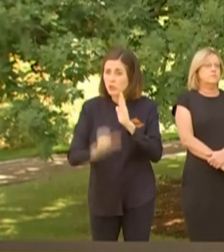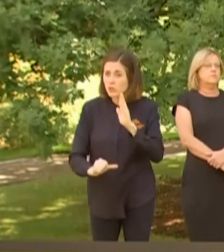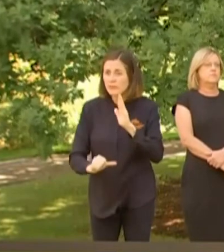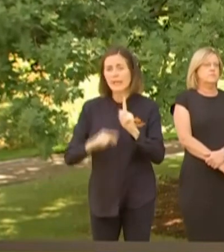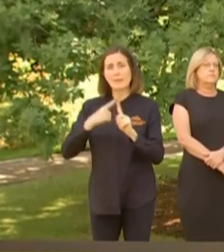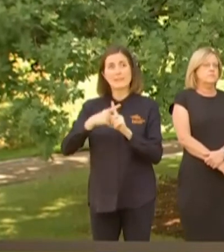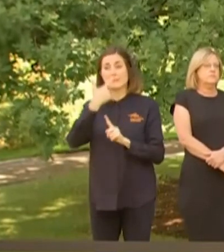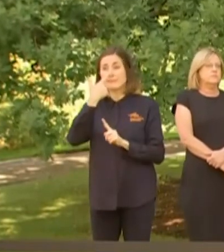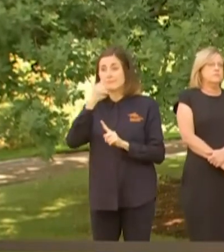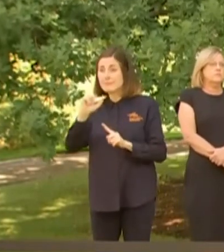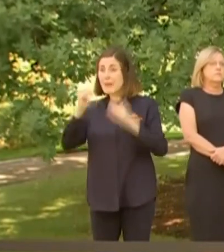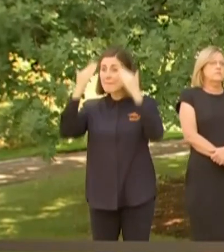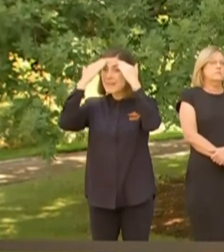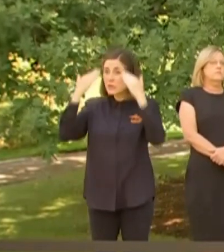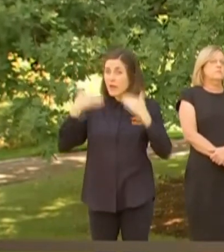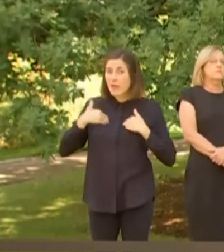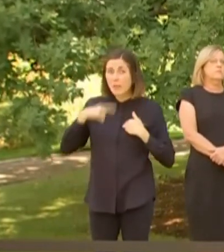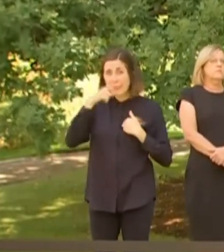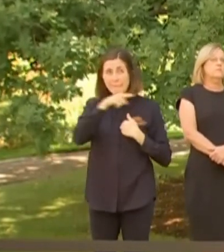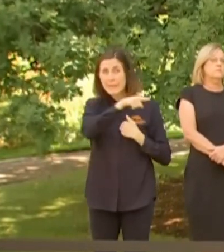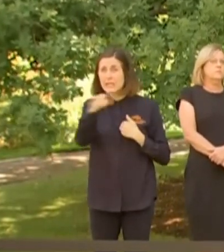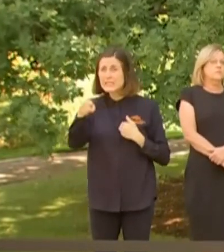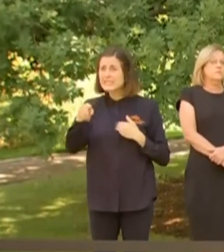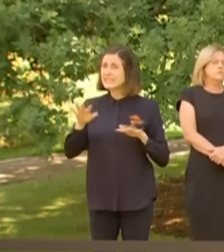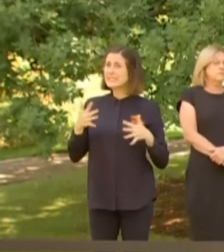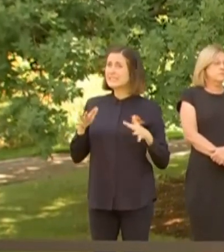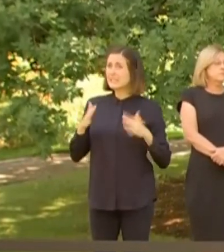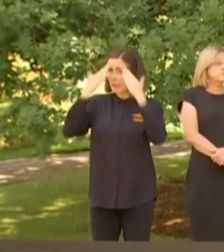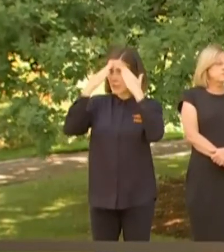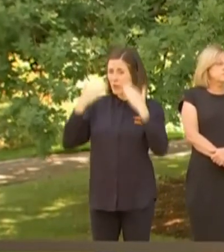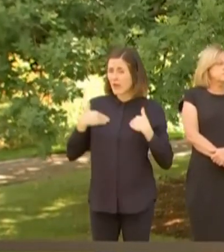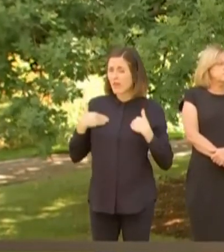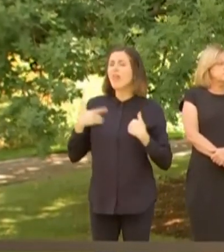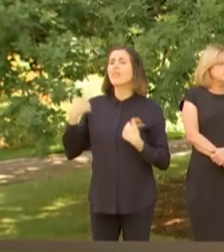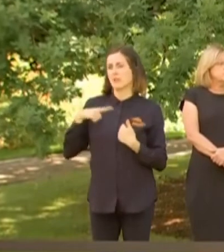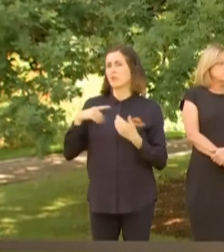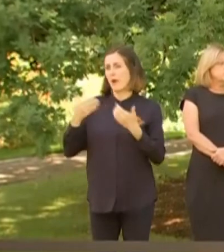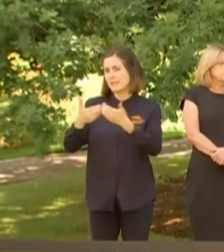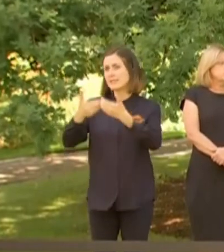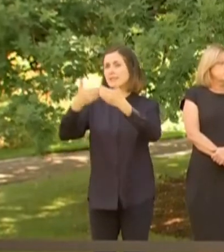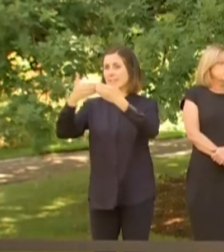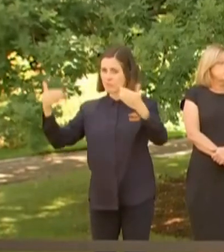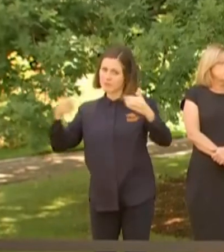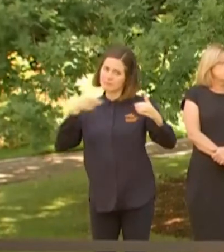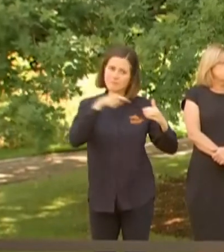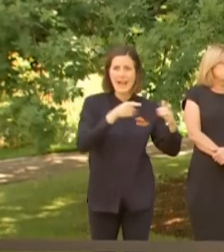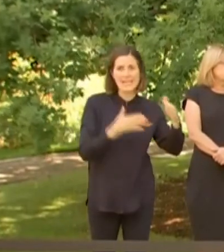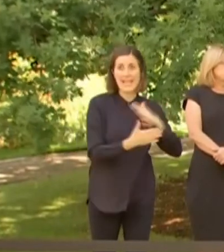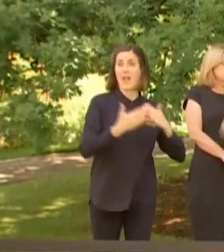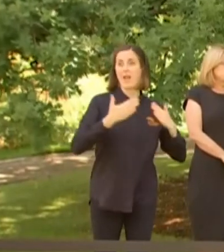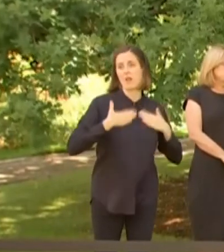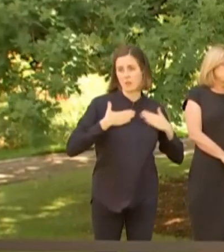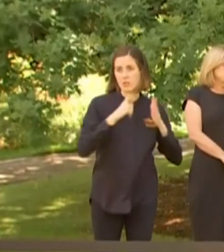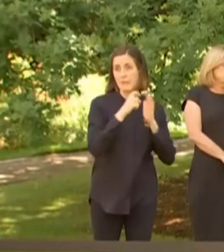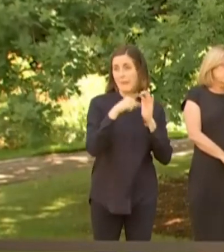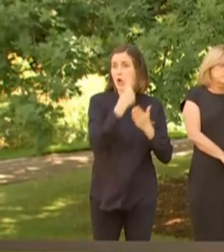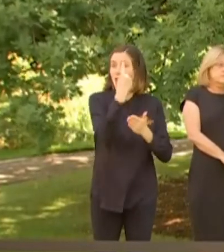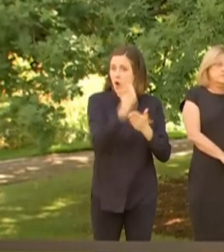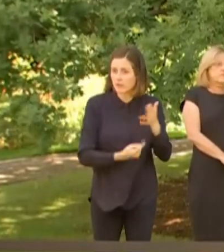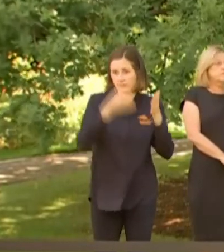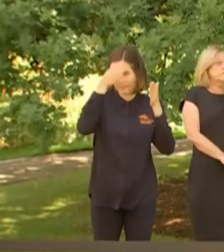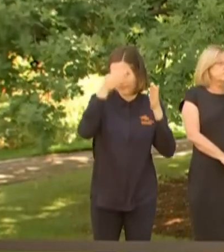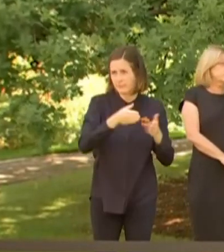the ongoing nature of this global pandemic, now's the time to split them, but change them as well. It's not just component parts. What you'll notice from the list I